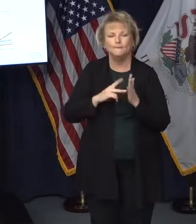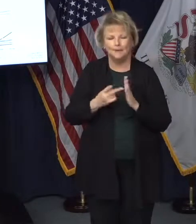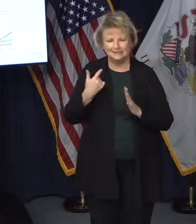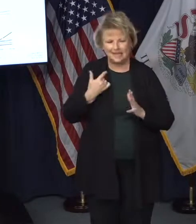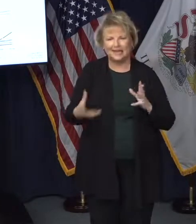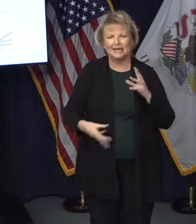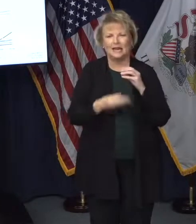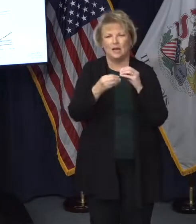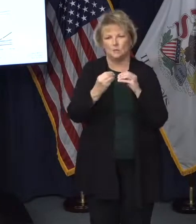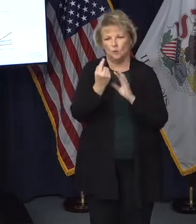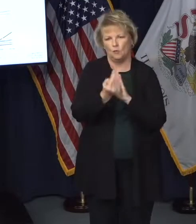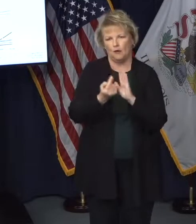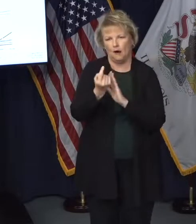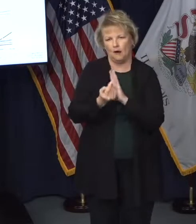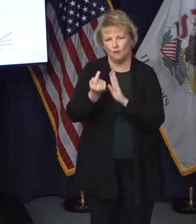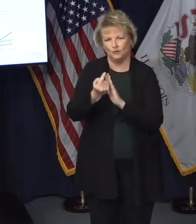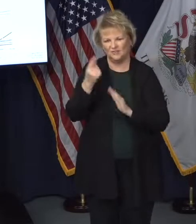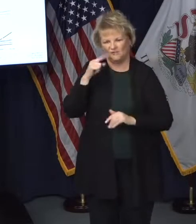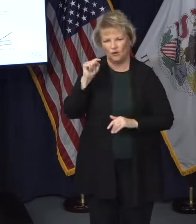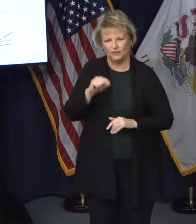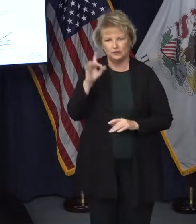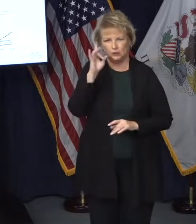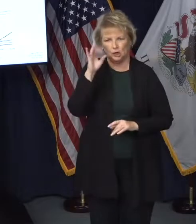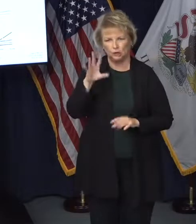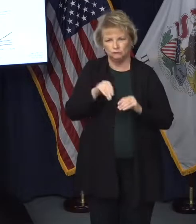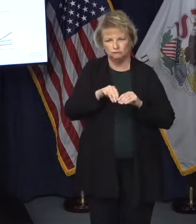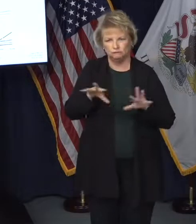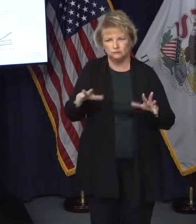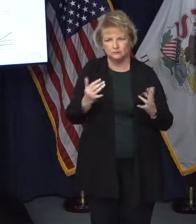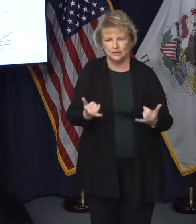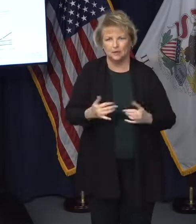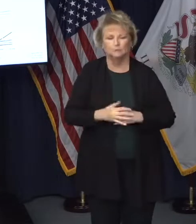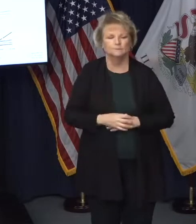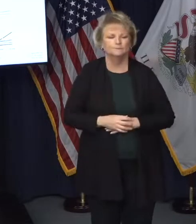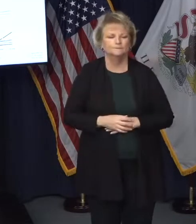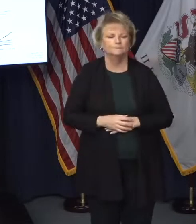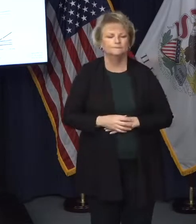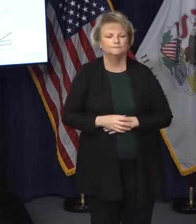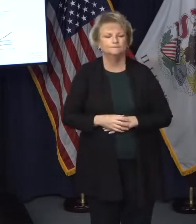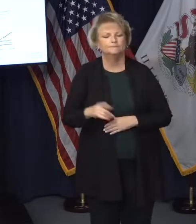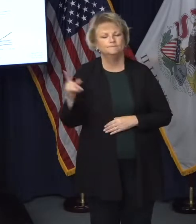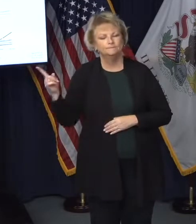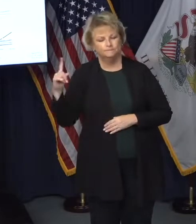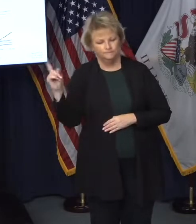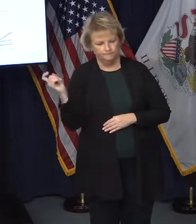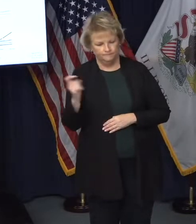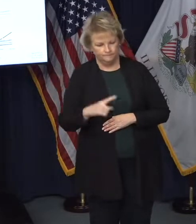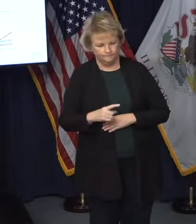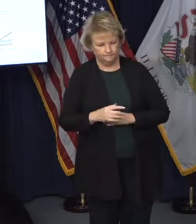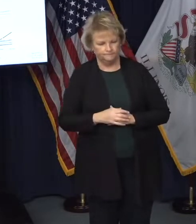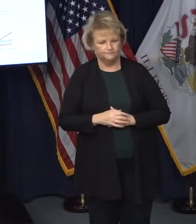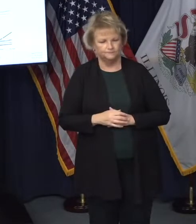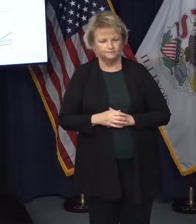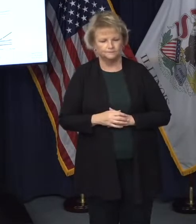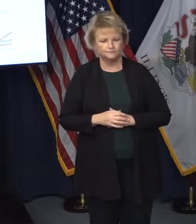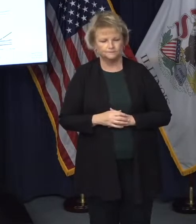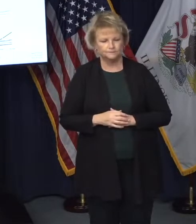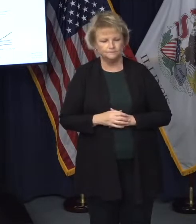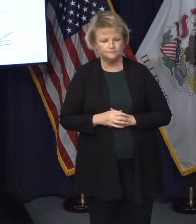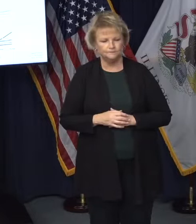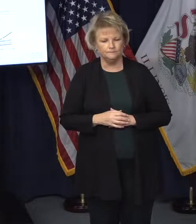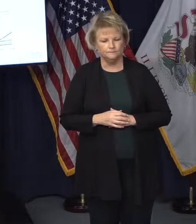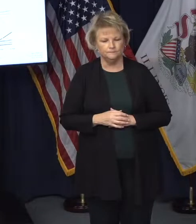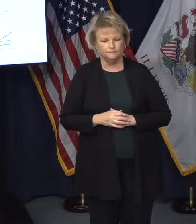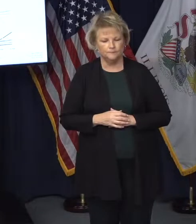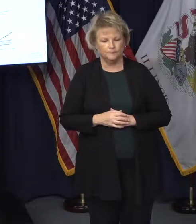more, especially for this acute surge that we're dealing with now. This is a question from Bernie at the SJR on behalf of